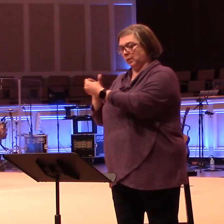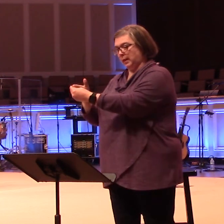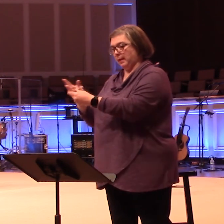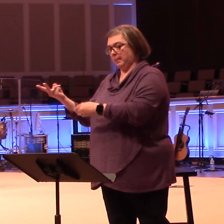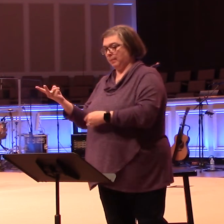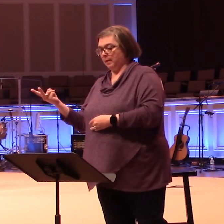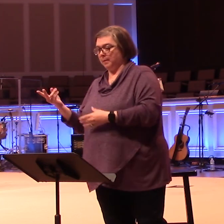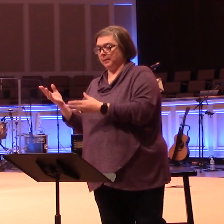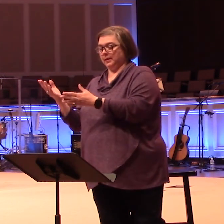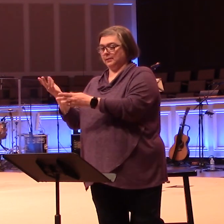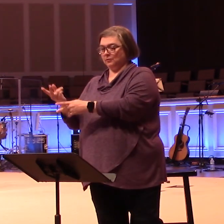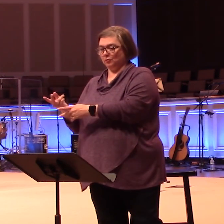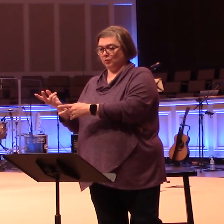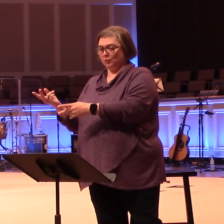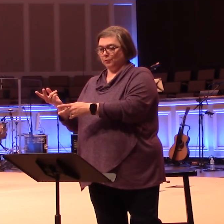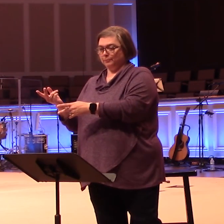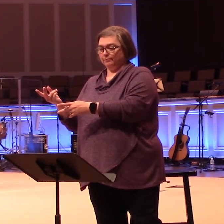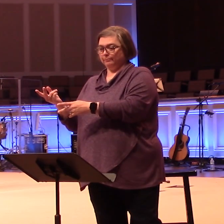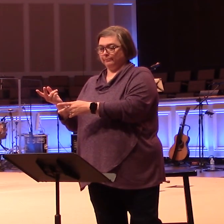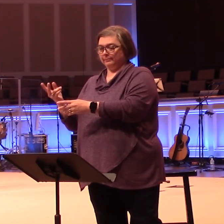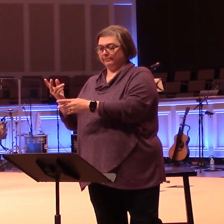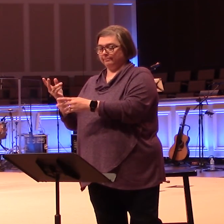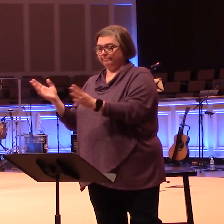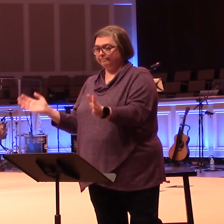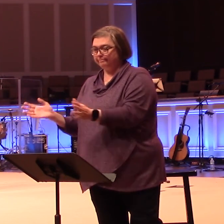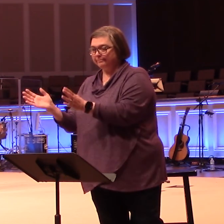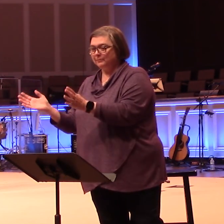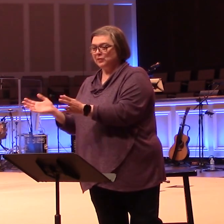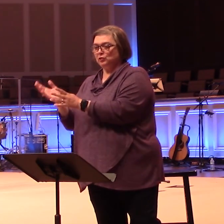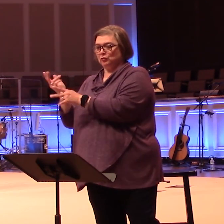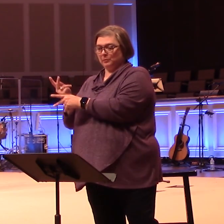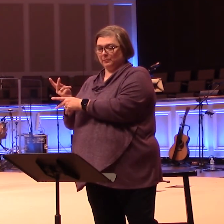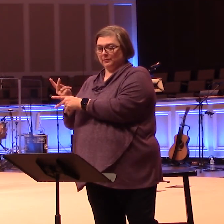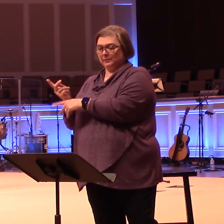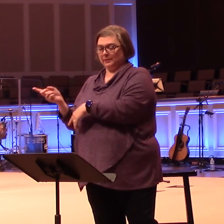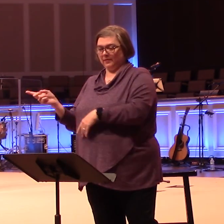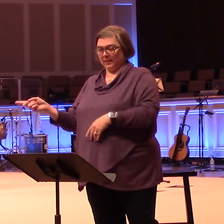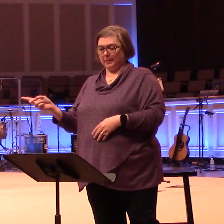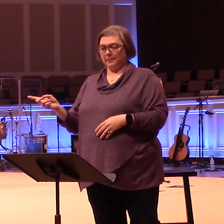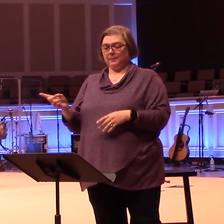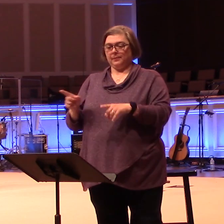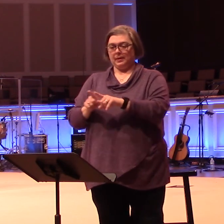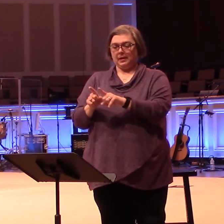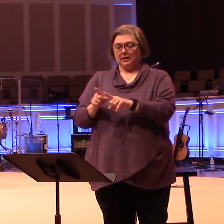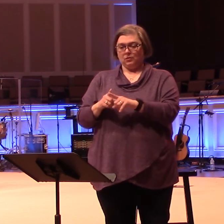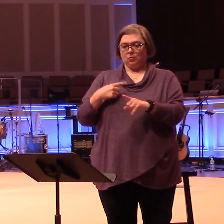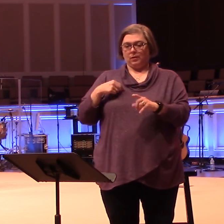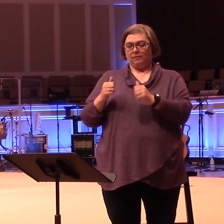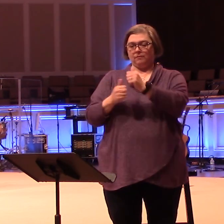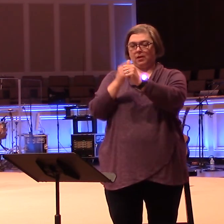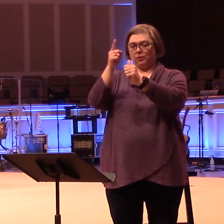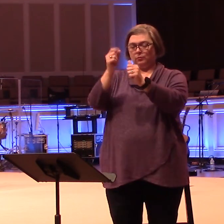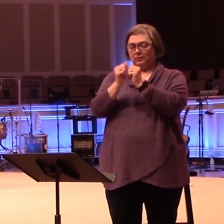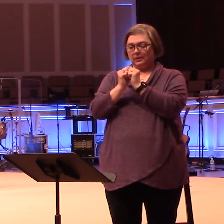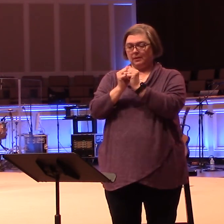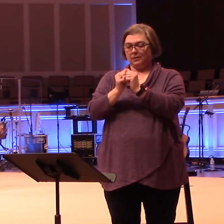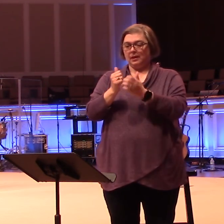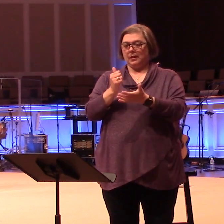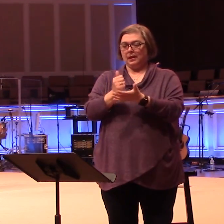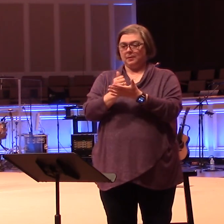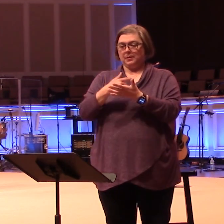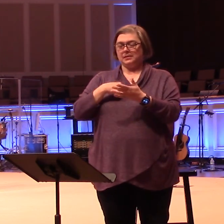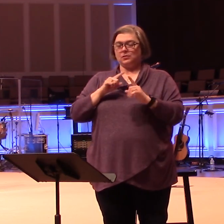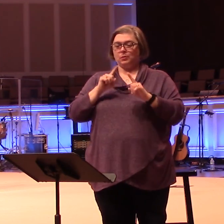shepherd them in the way that you have called us. So go with us the rest of the day, Father. Help us as we go into our Bible studies, as we learn more about